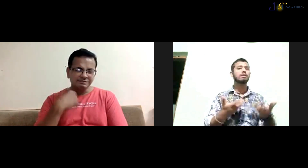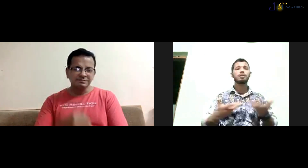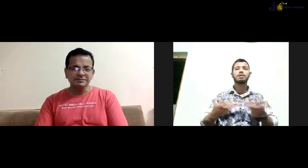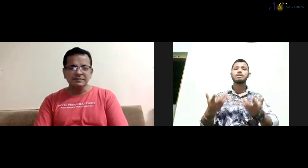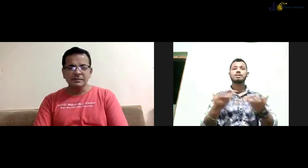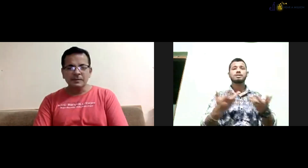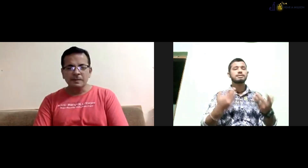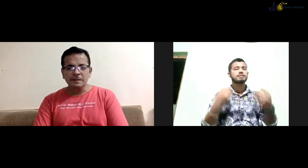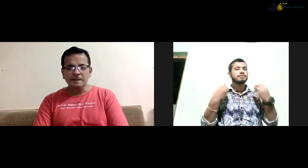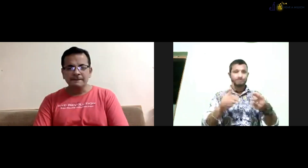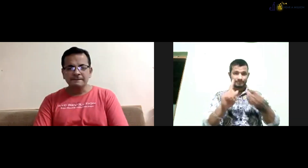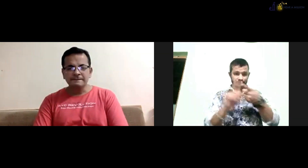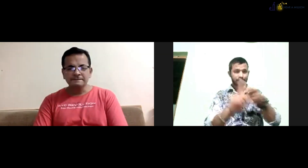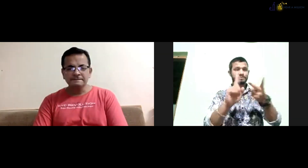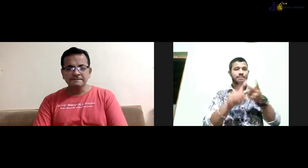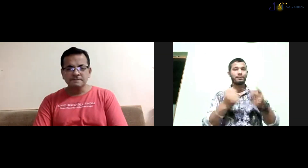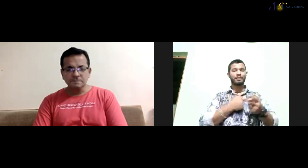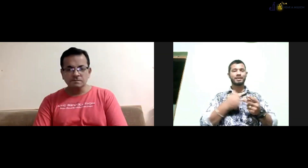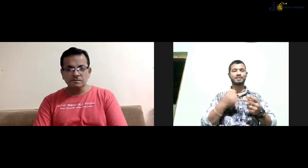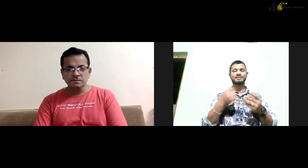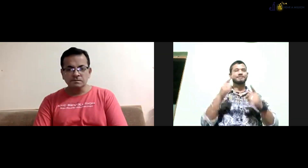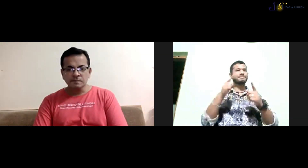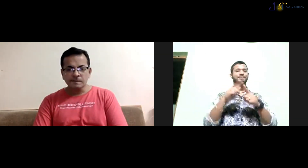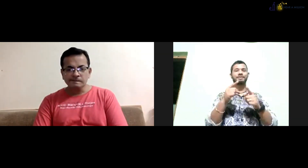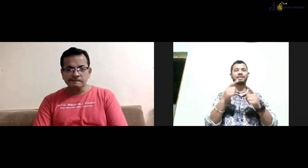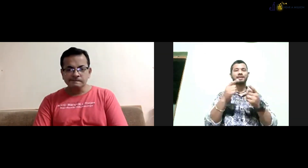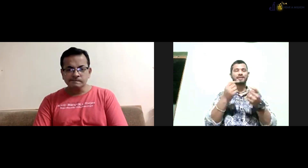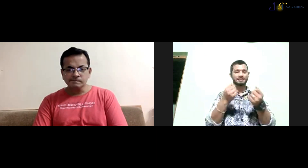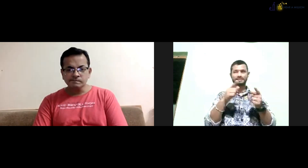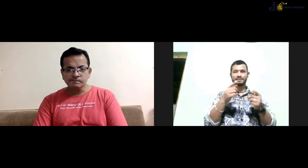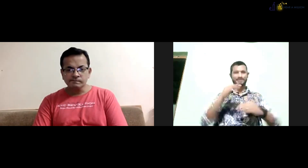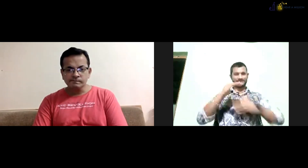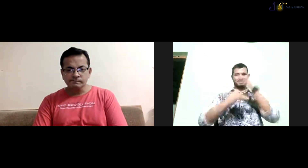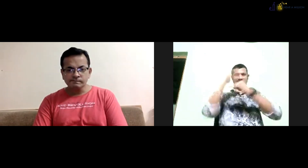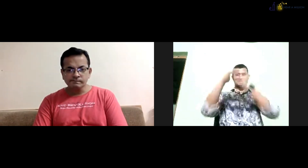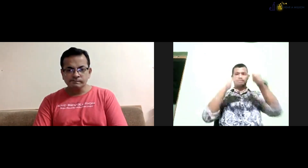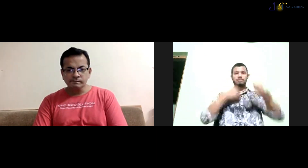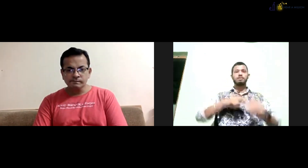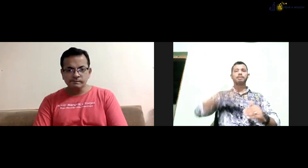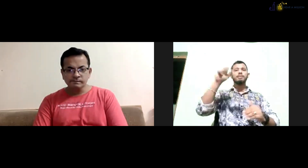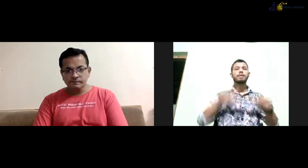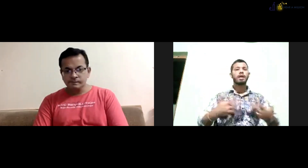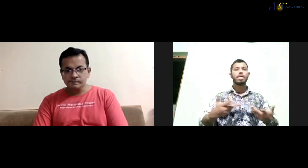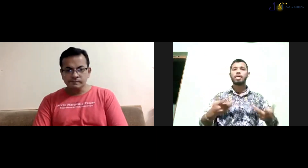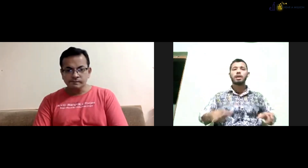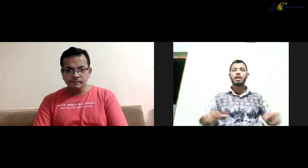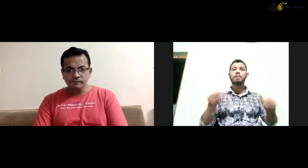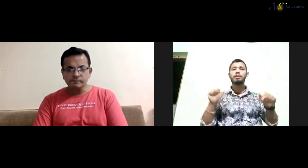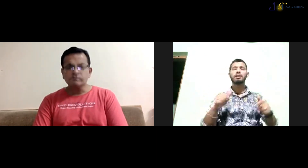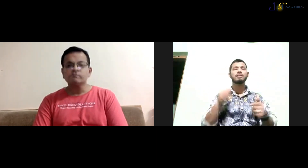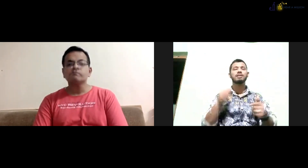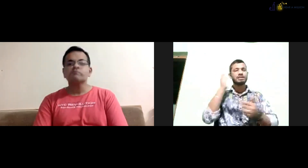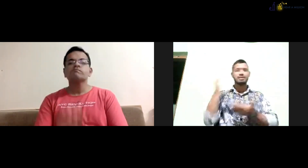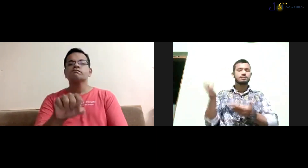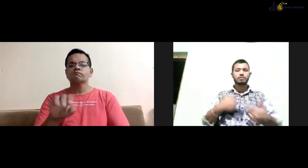was thinking how I can travel on roads. That would be a difficult part for me. And also, whenever I have to climb